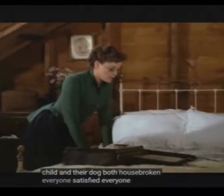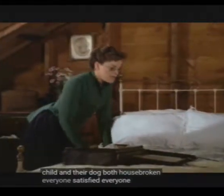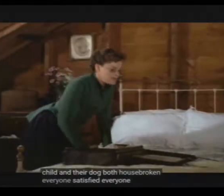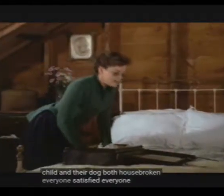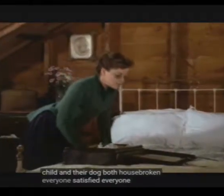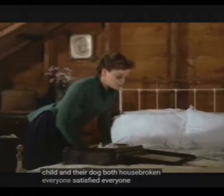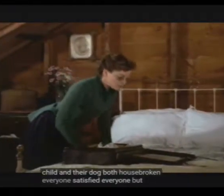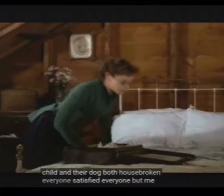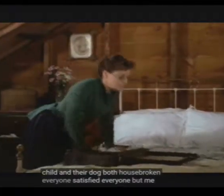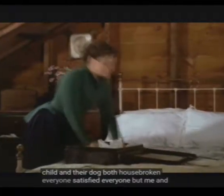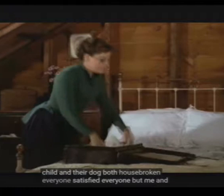Everyone but me.